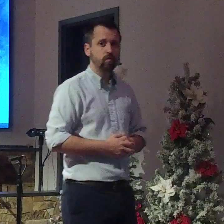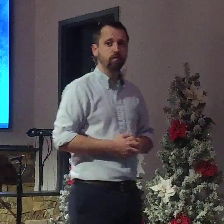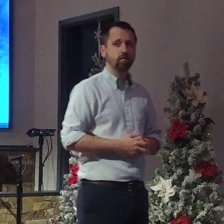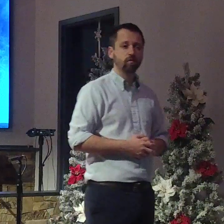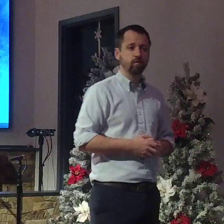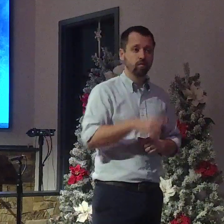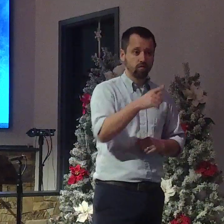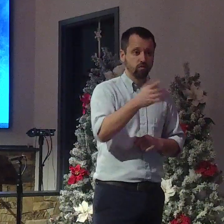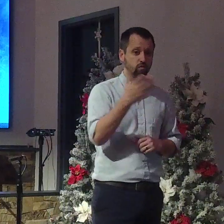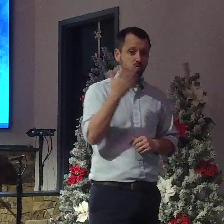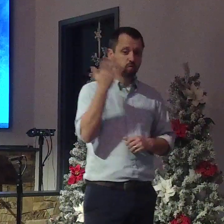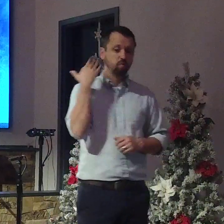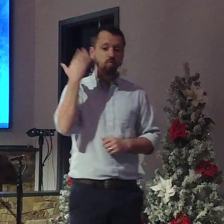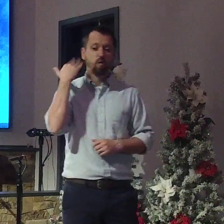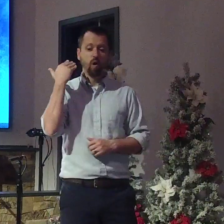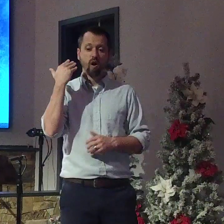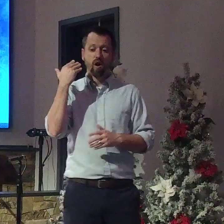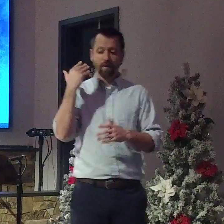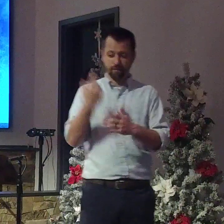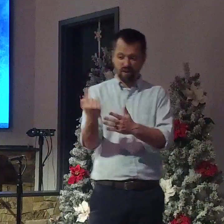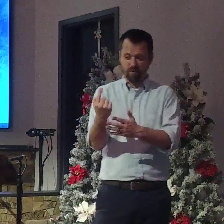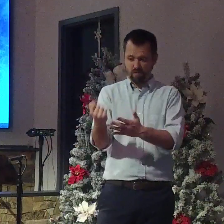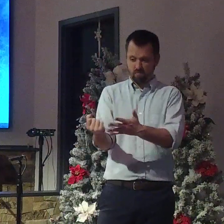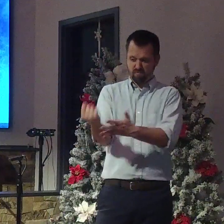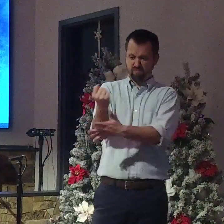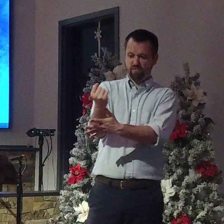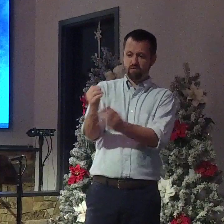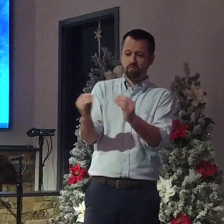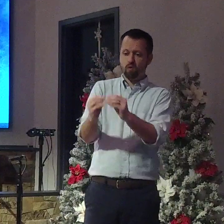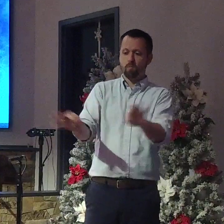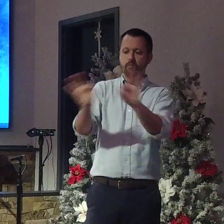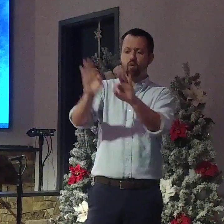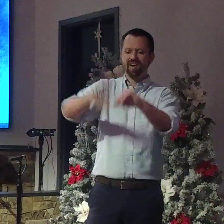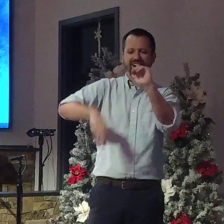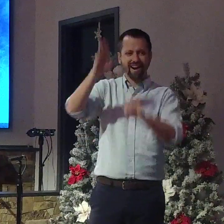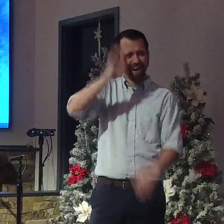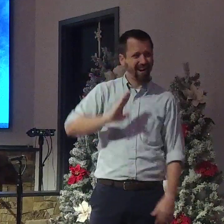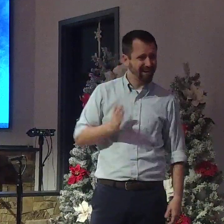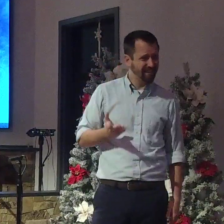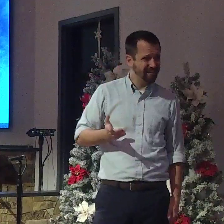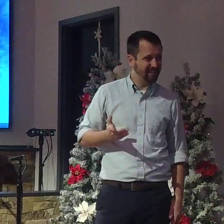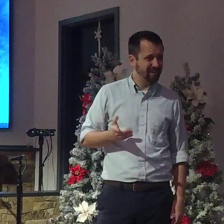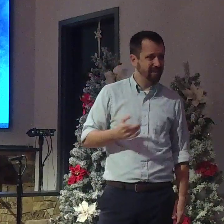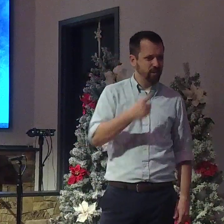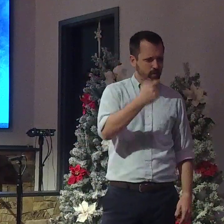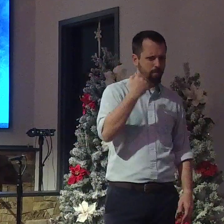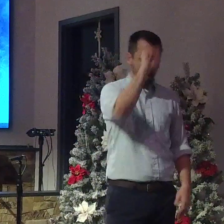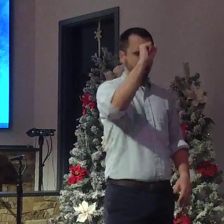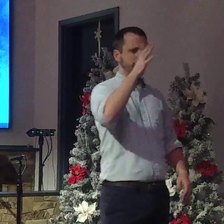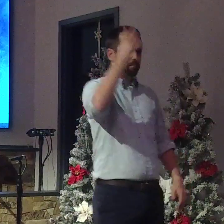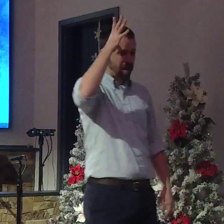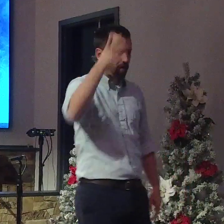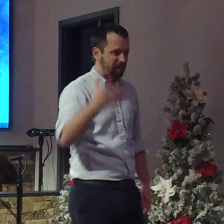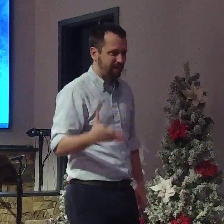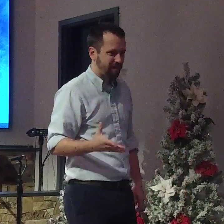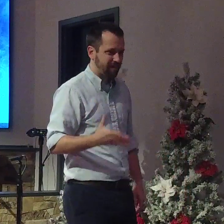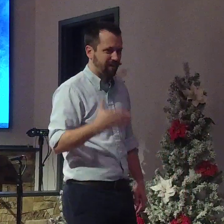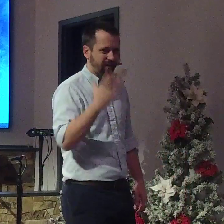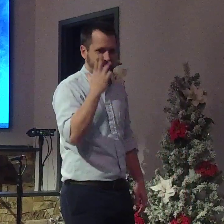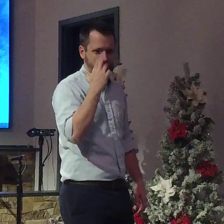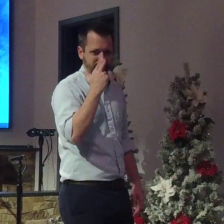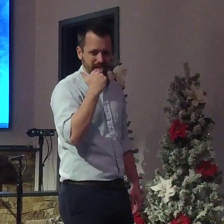have the New Testament. They had the Old Testament. The Old Testament included God's law, particularly what was known as the